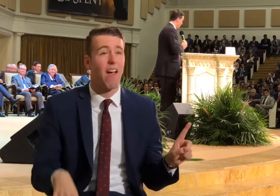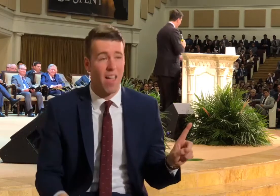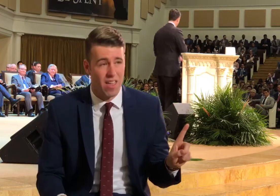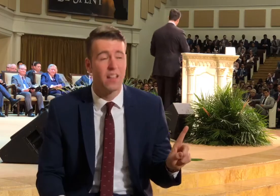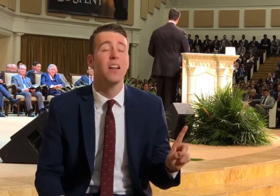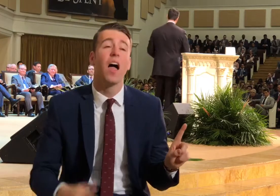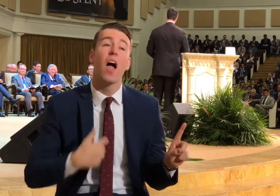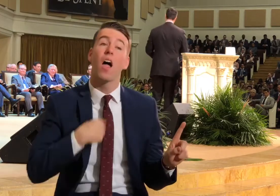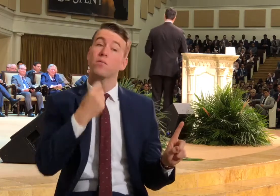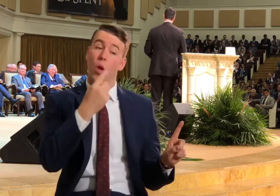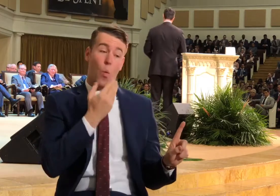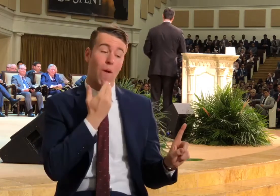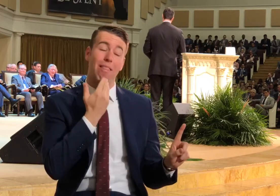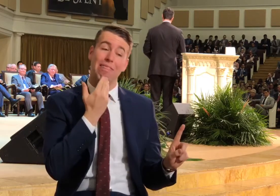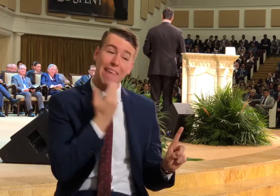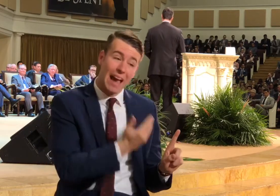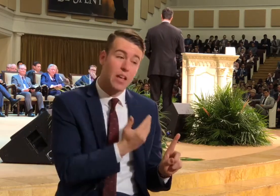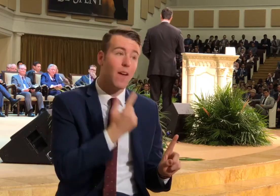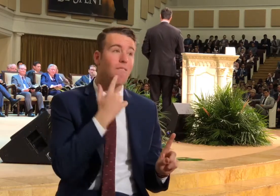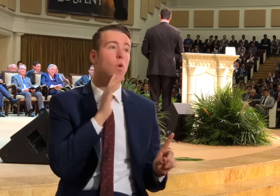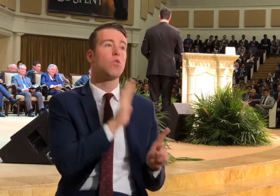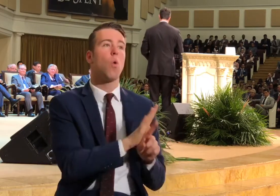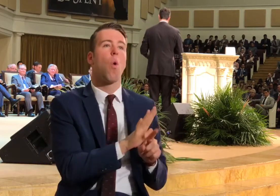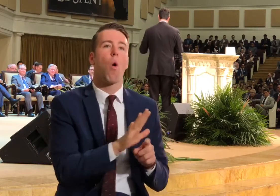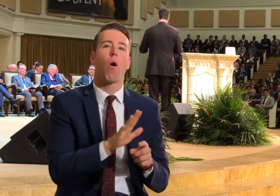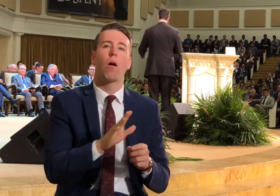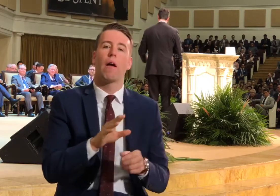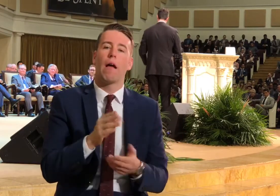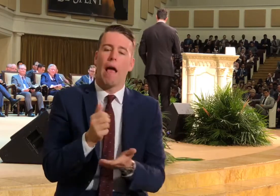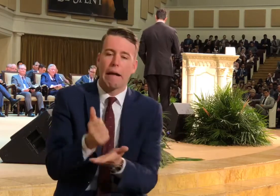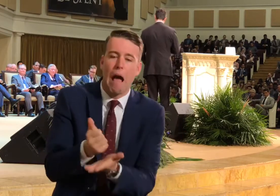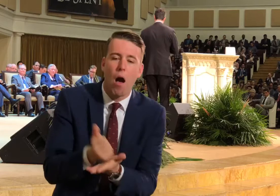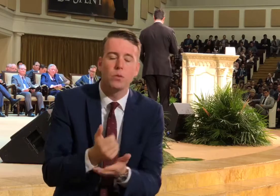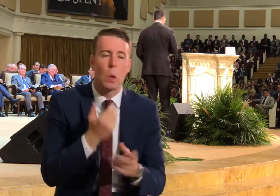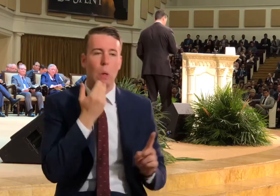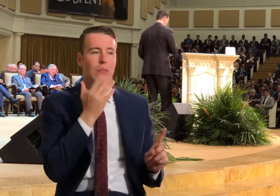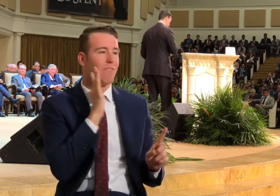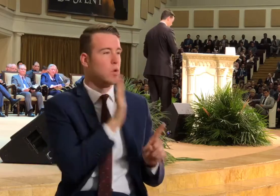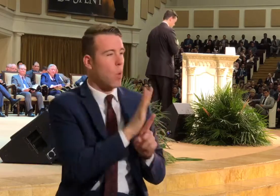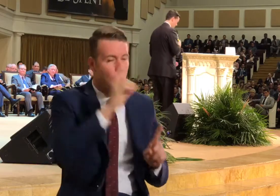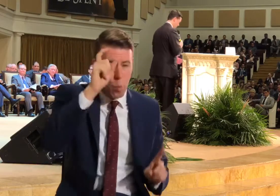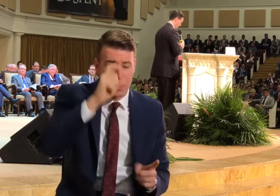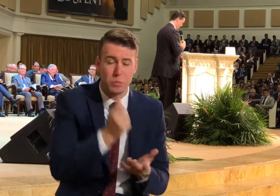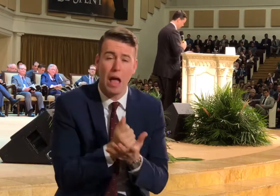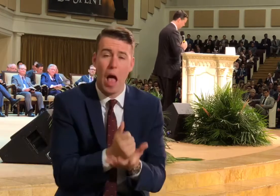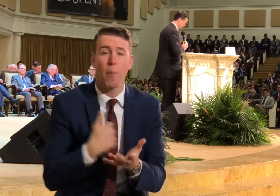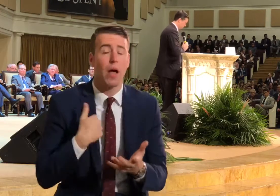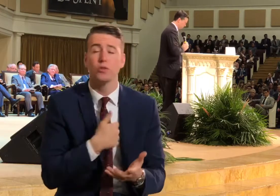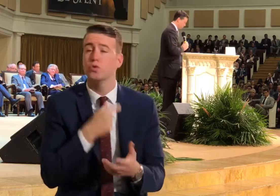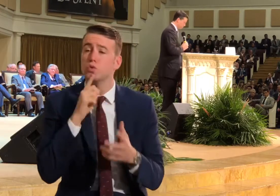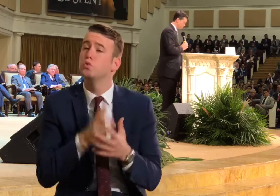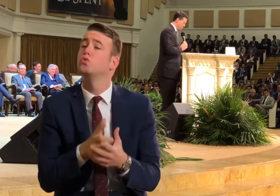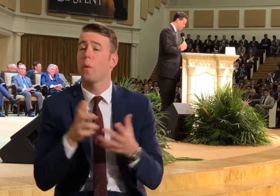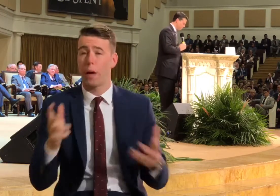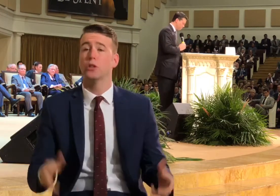And we thank you for your counsel. We thank you for the wisdom that you've helped us so much with.